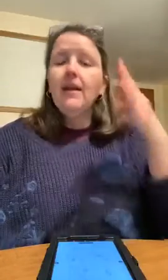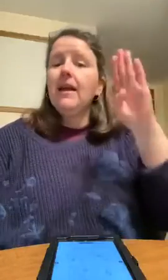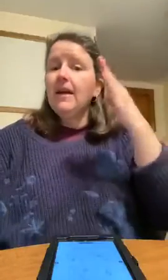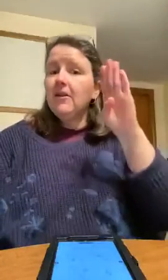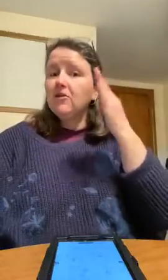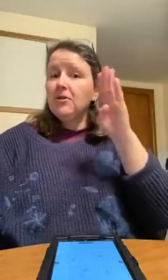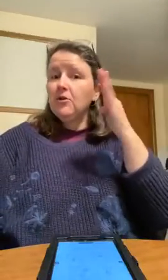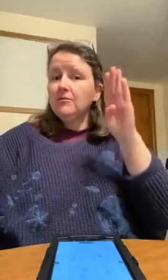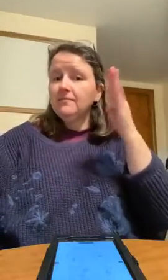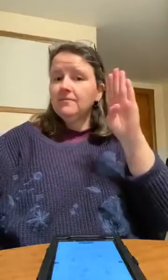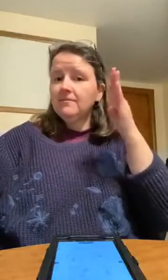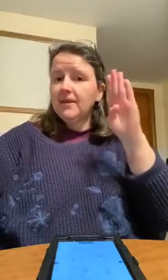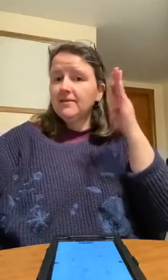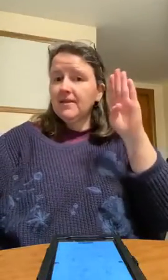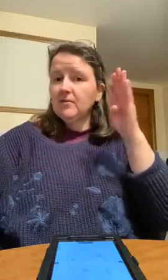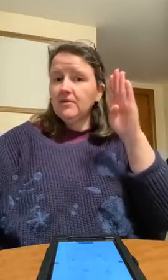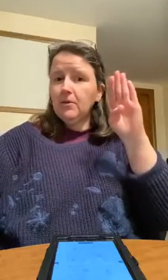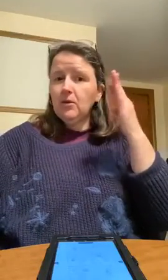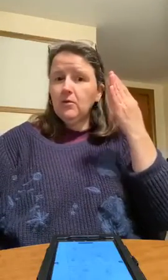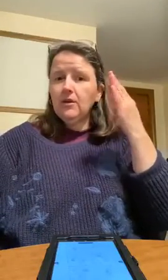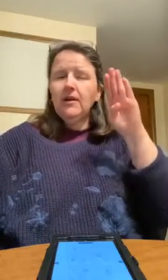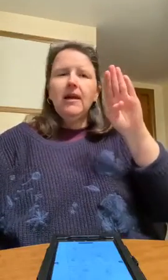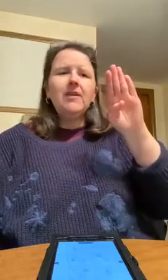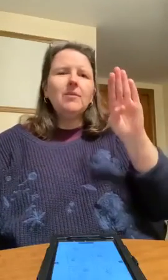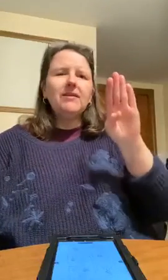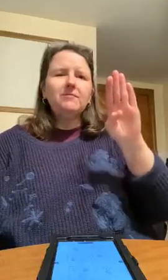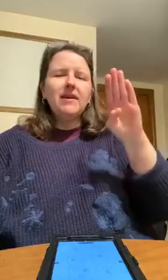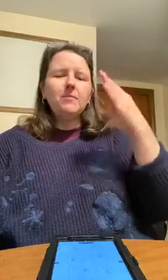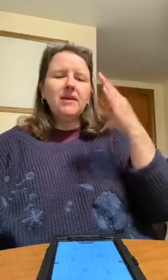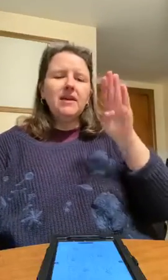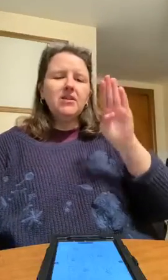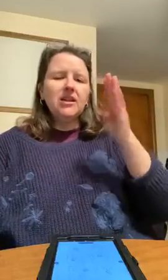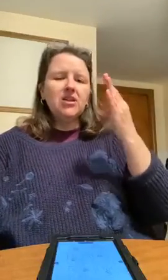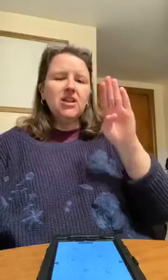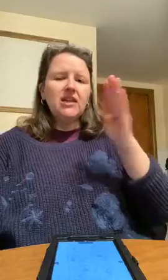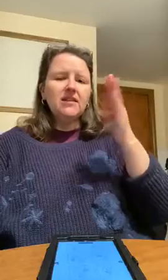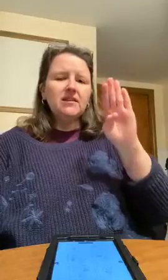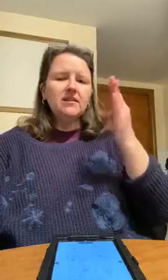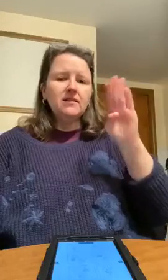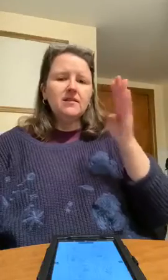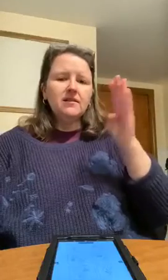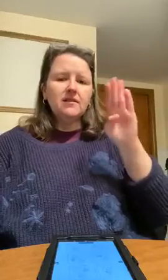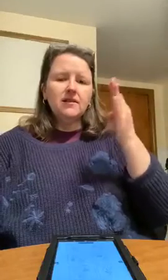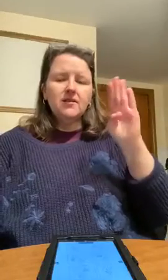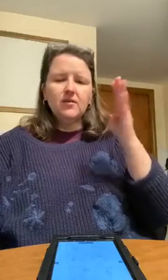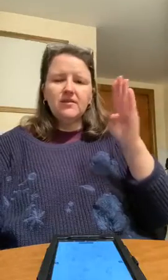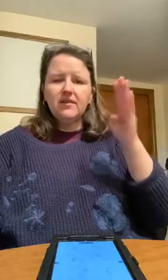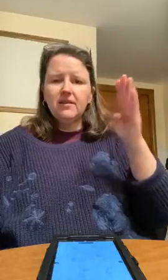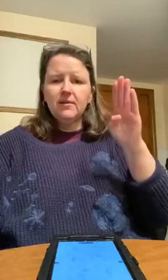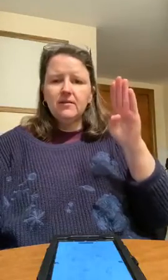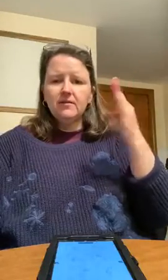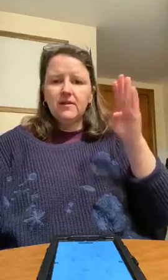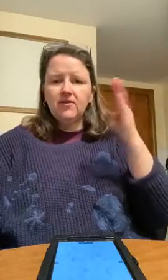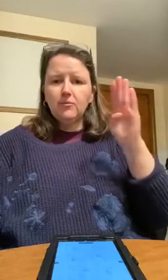And there's your blue. That's the next one, blue. And you want to make a B and kind of shake it, kind of twist it a little bit. That's your blue.